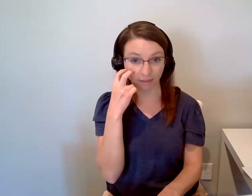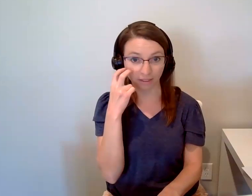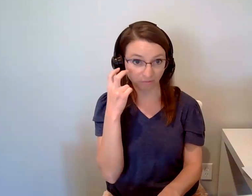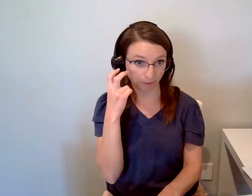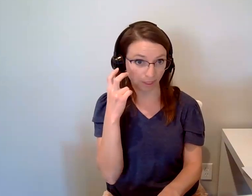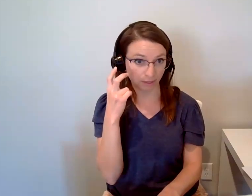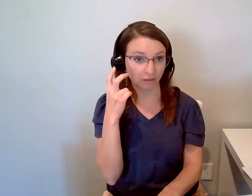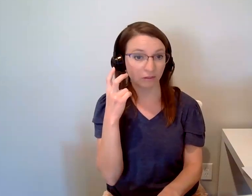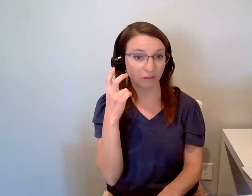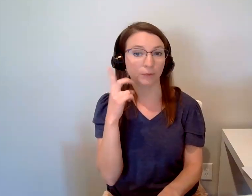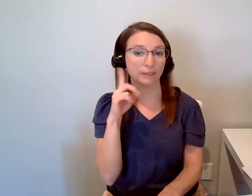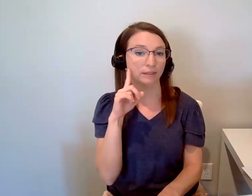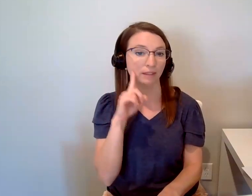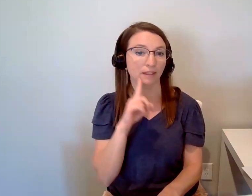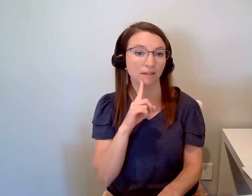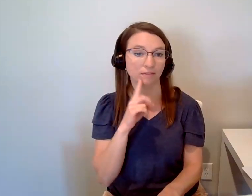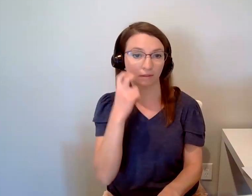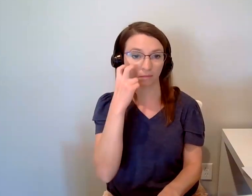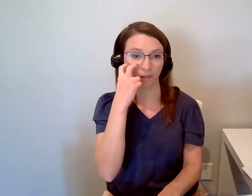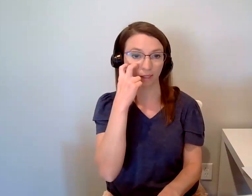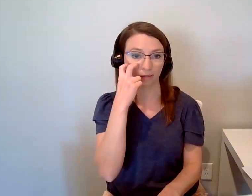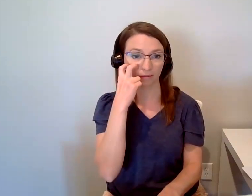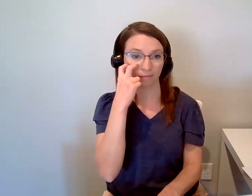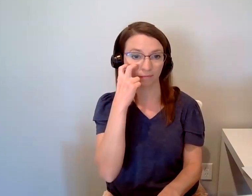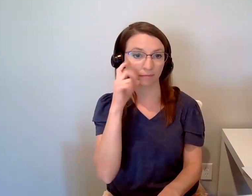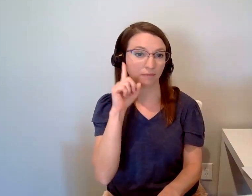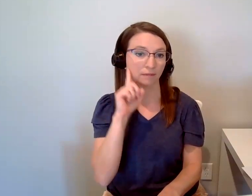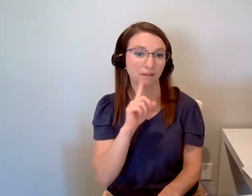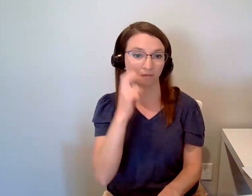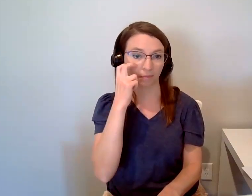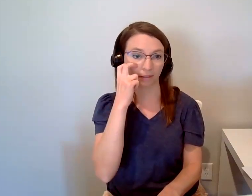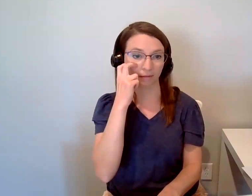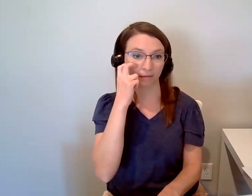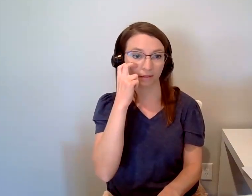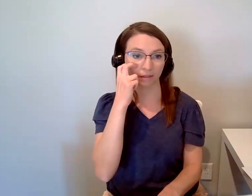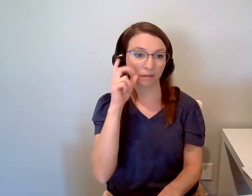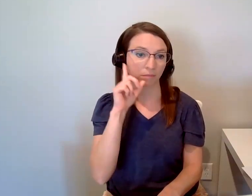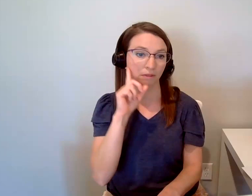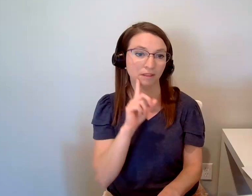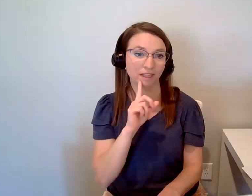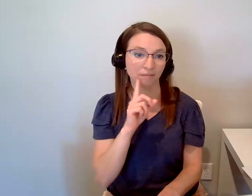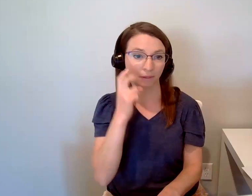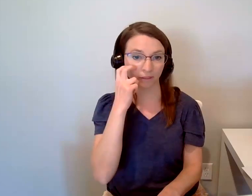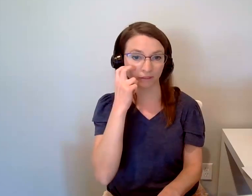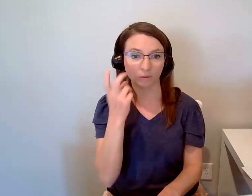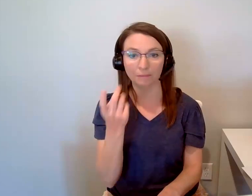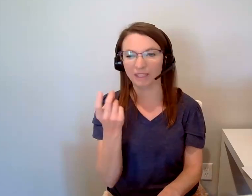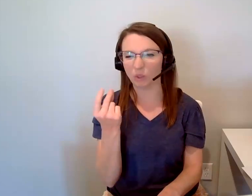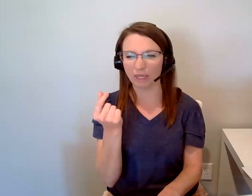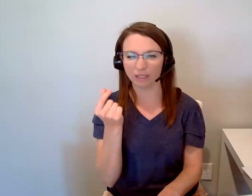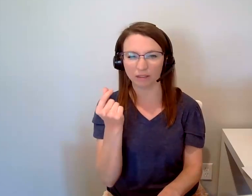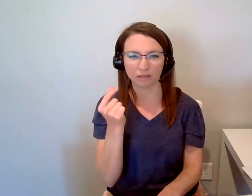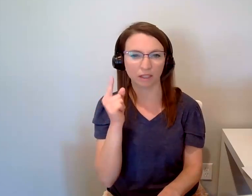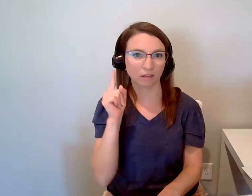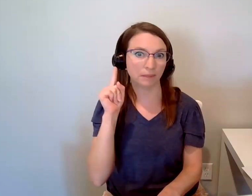Deaf, blind. You're going to sign deaf, blind. Deaf, blind. But the deaf part is going to be quick. It's not going to be